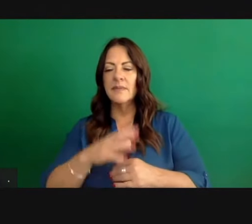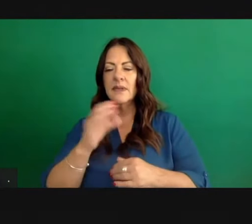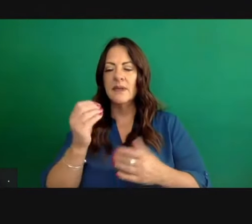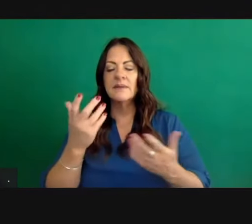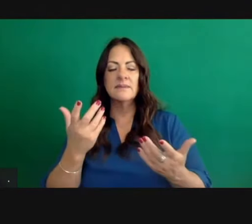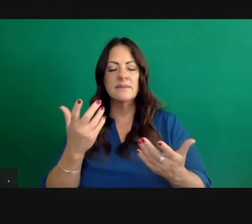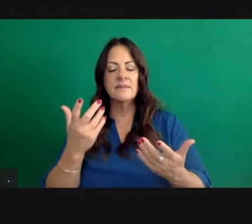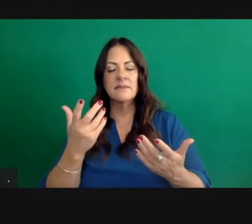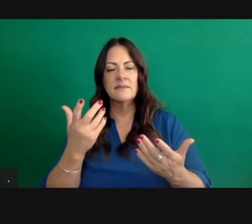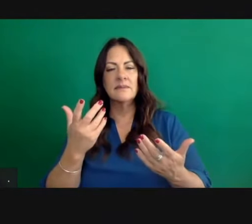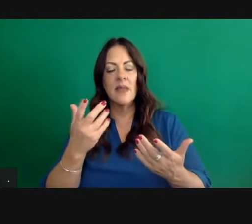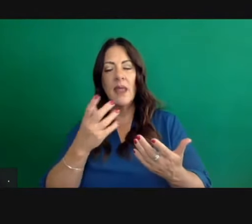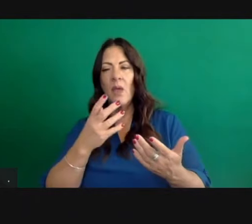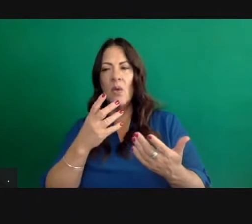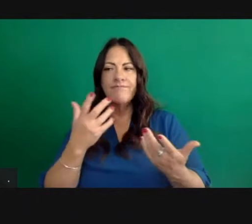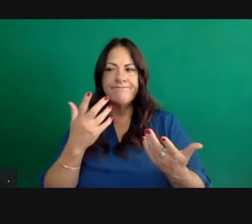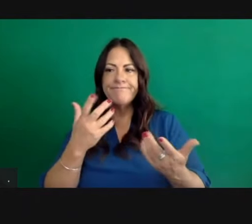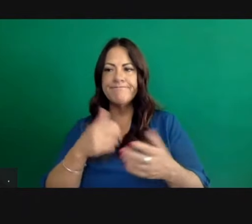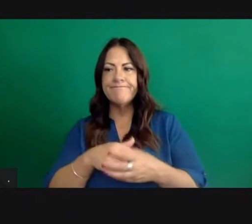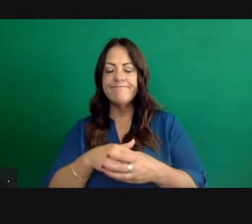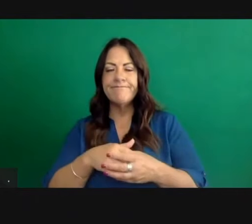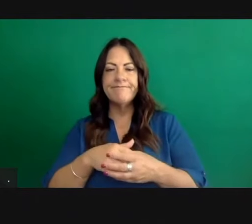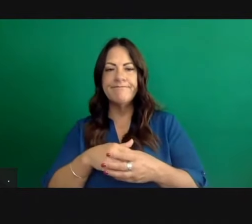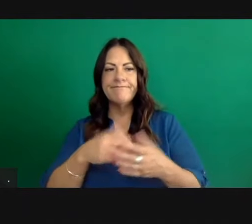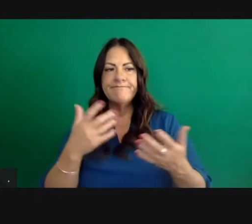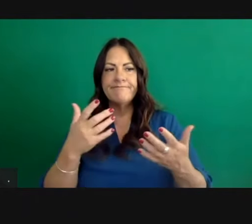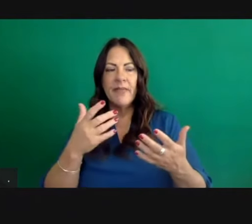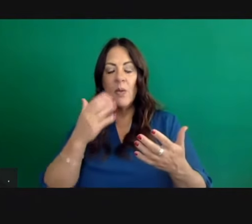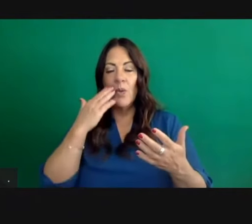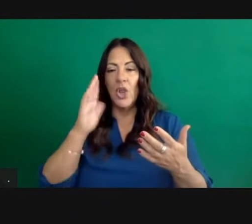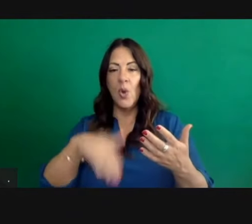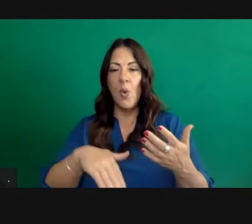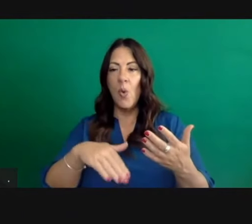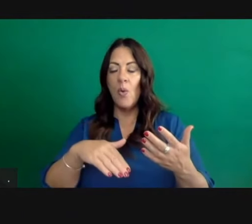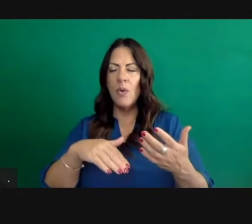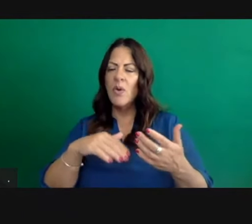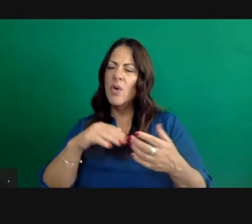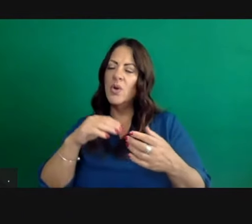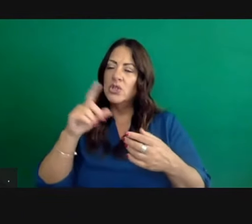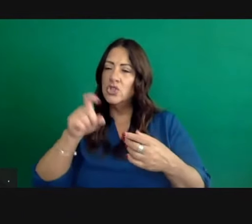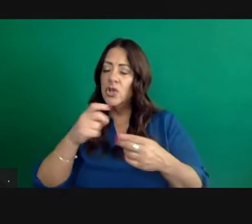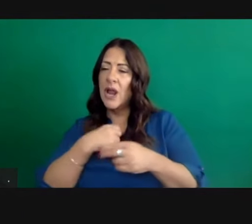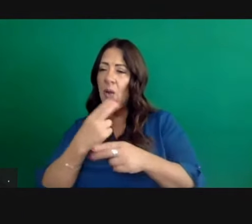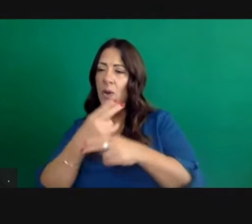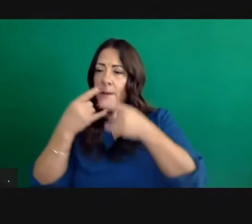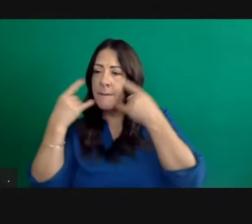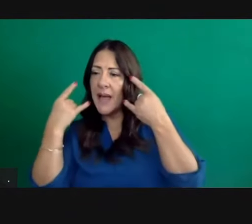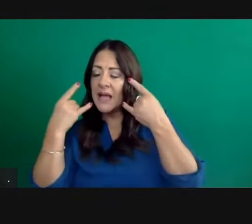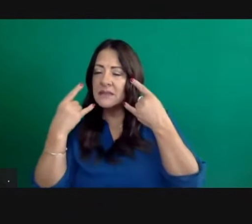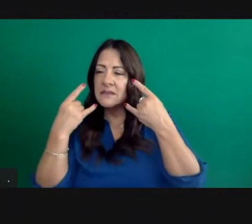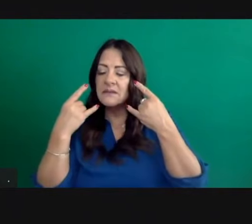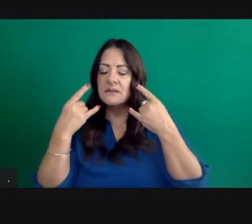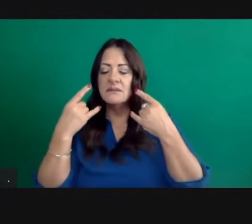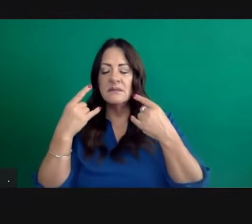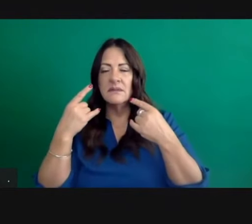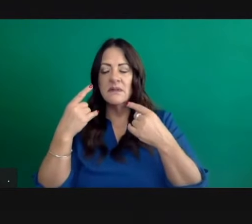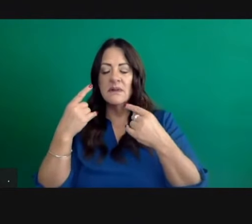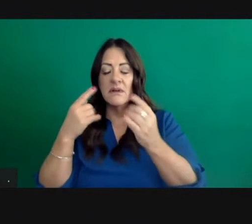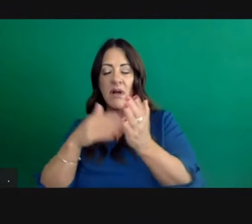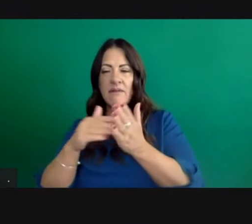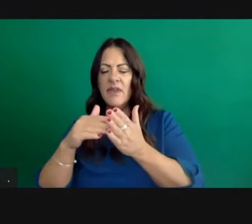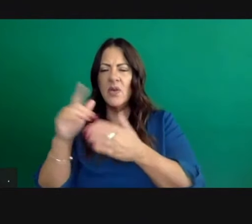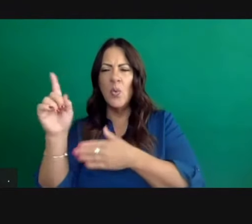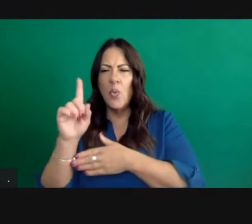clear guidance on when masks and face coverings should be used. I think those go a long way as